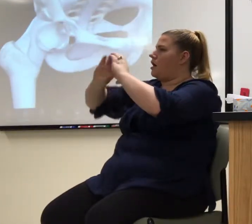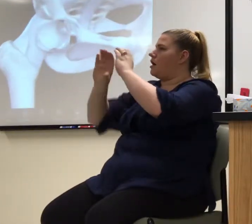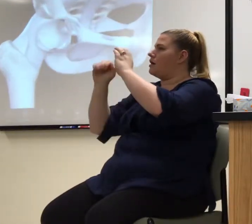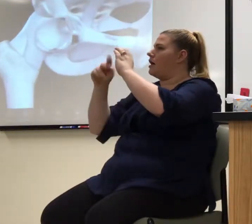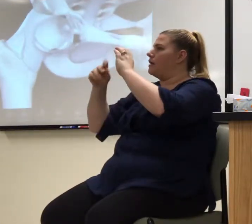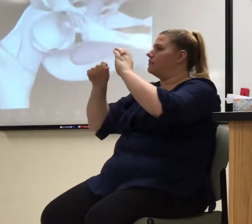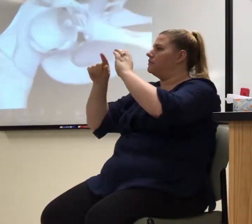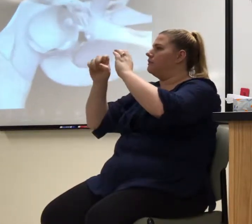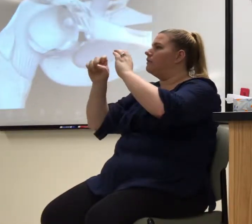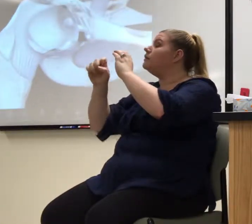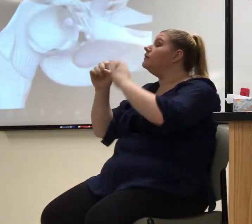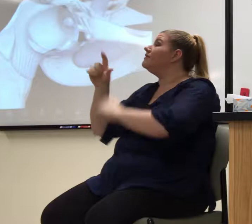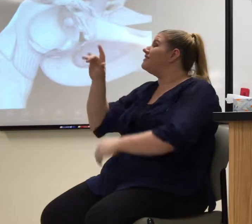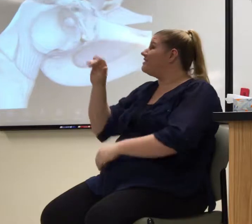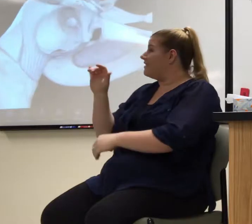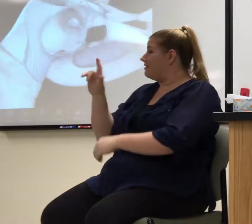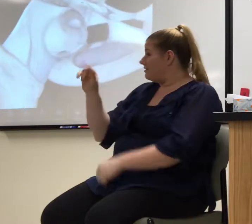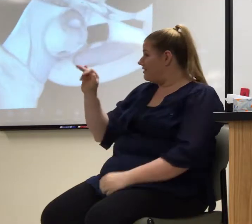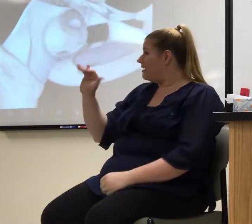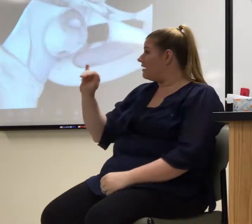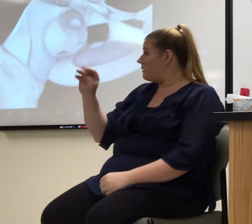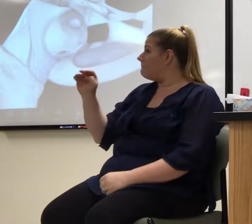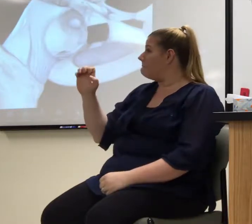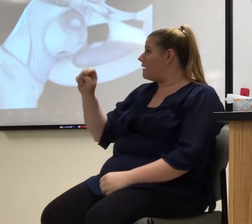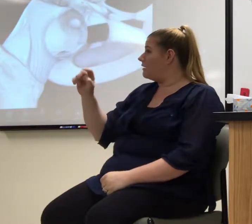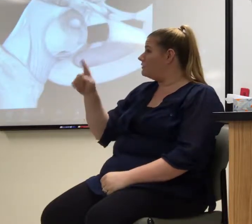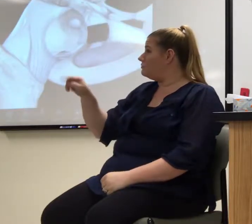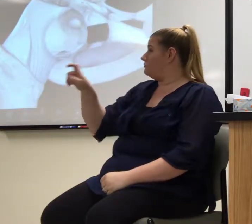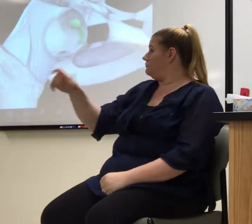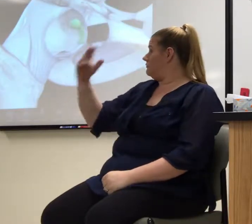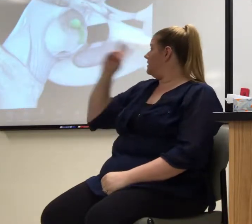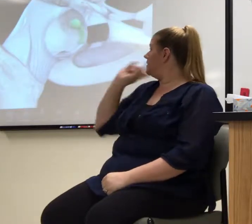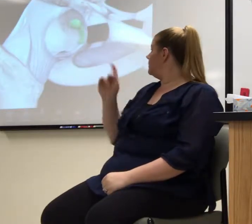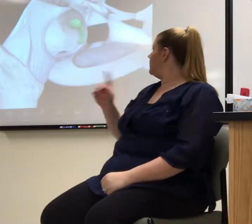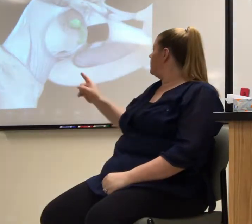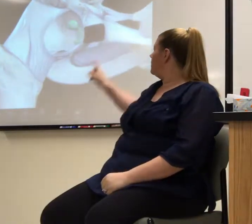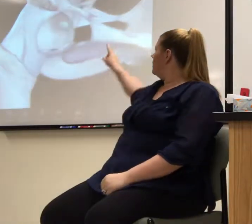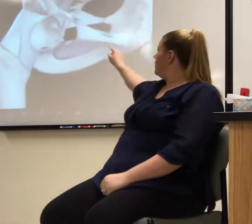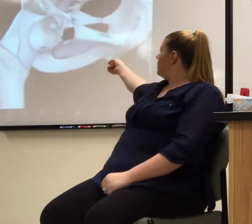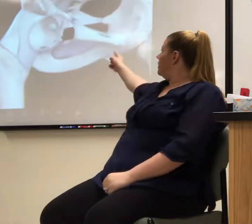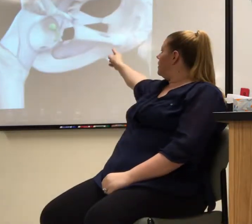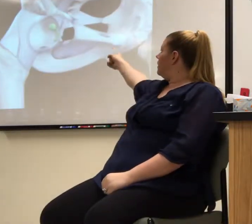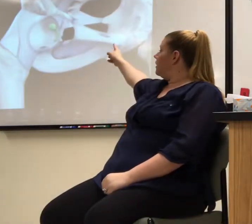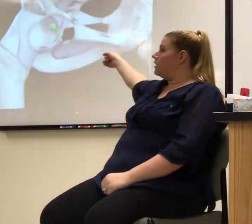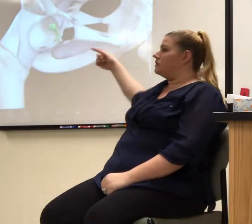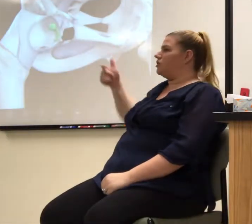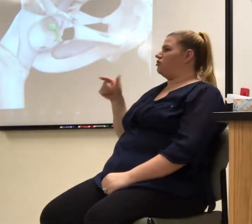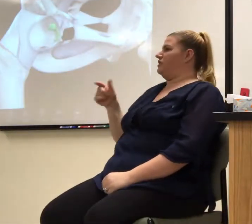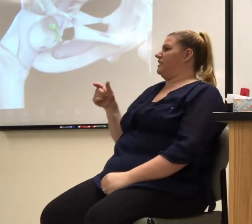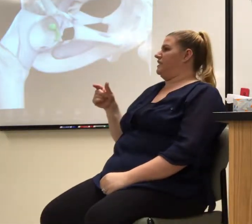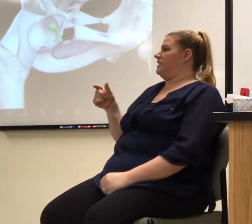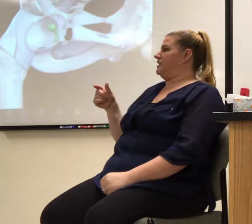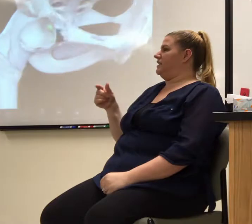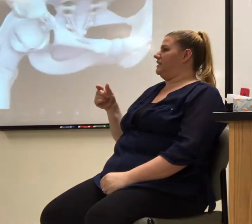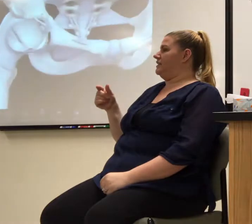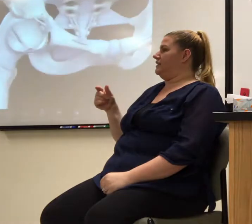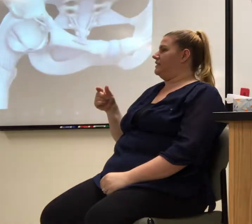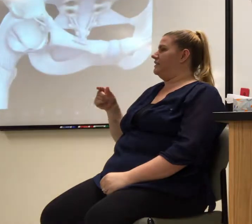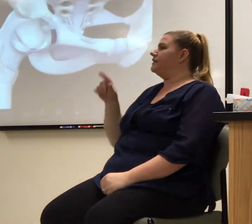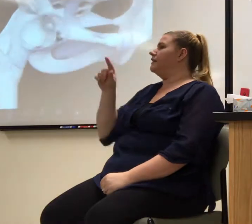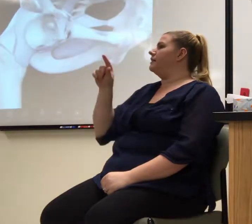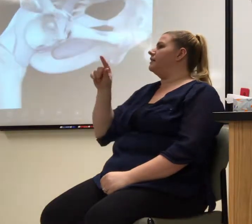ligament I want you to see is right there. I highlighted it in green. It's ligament of the head of